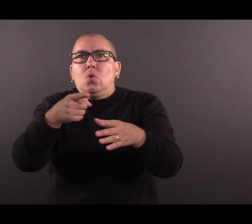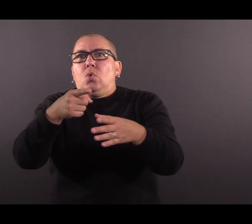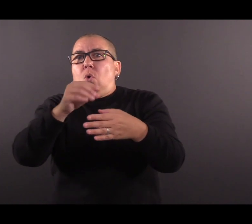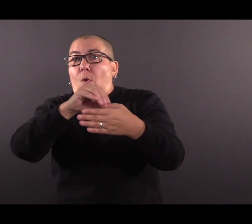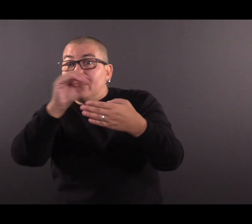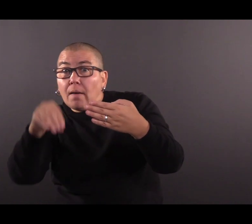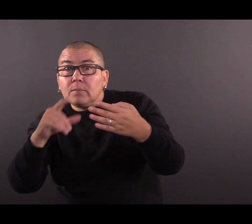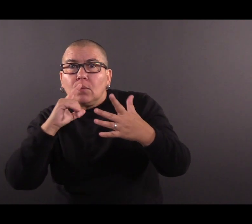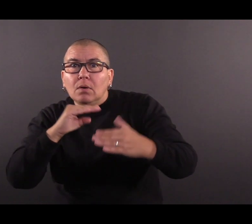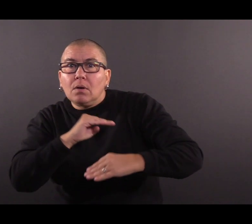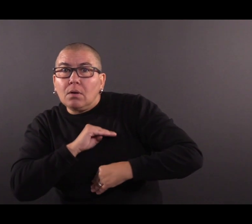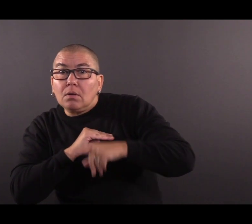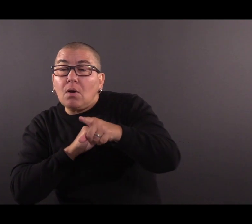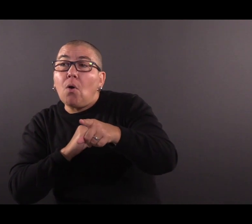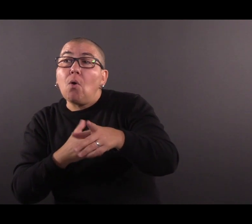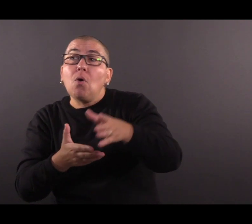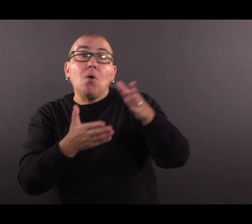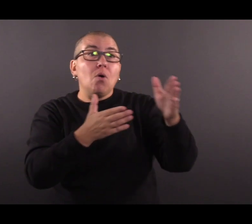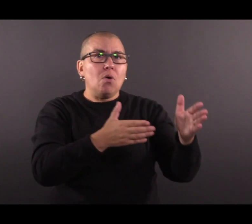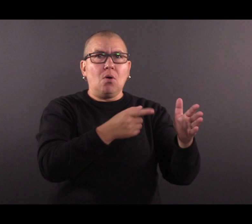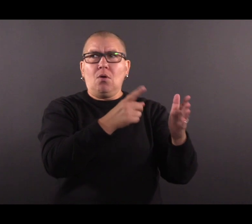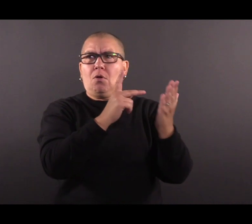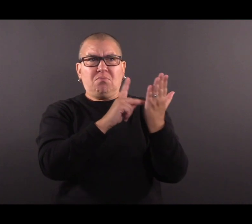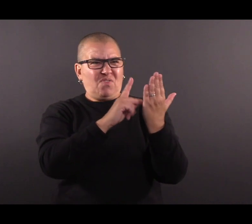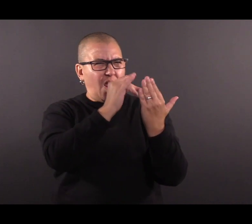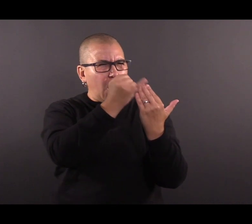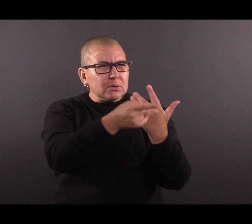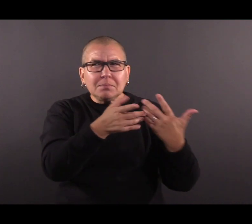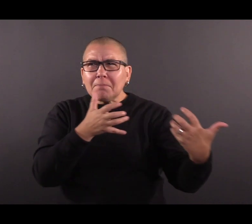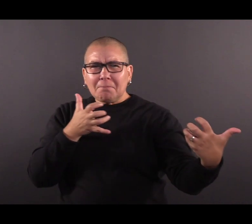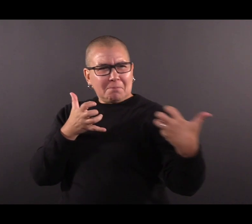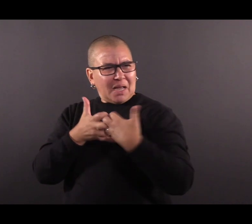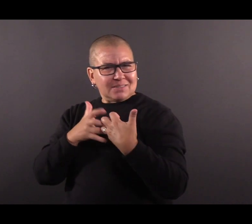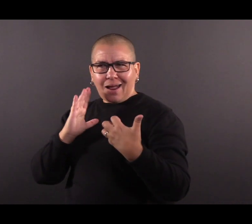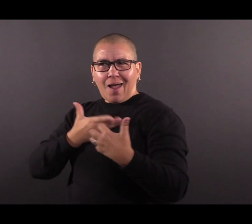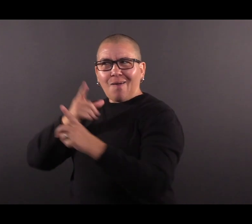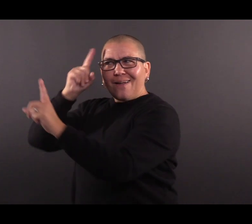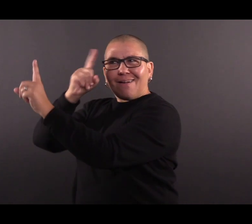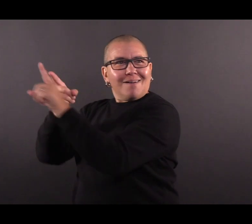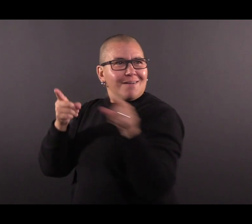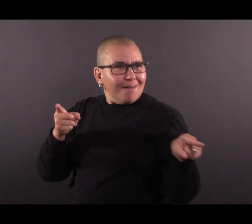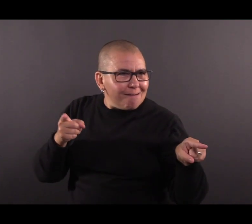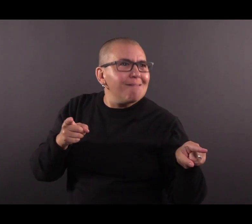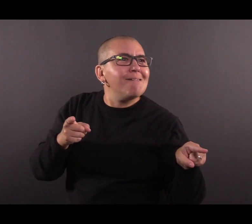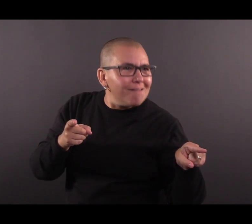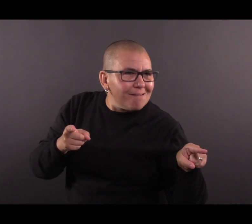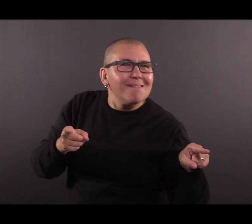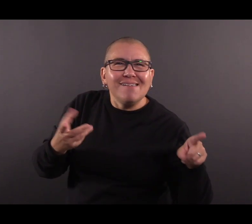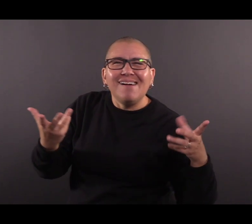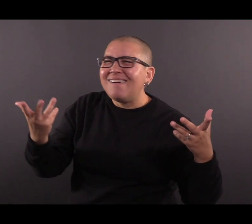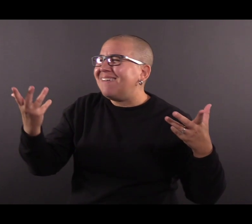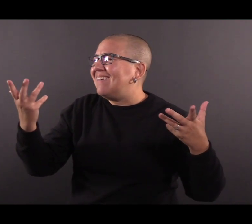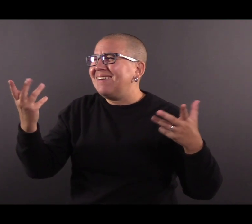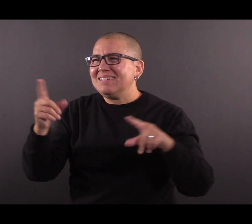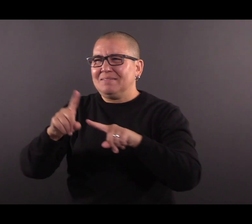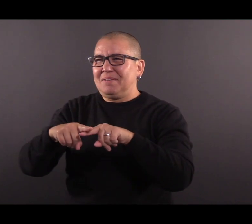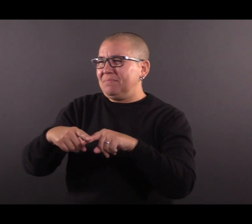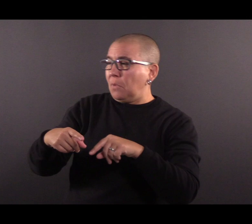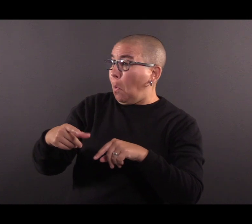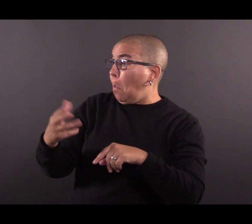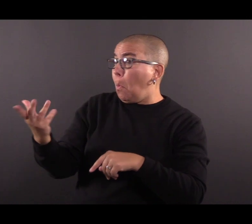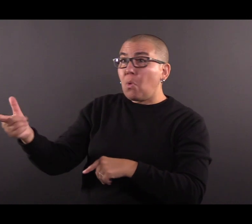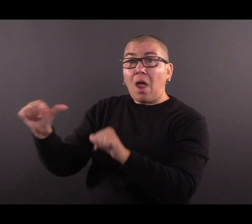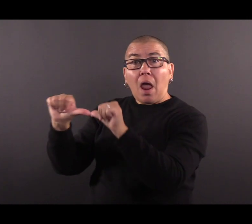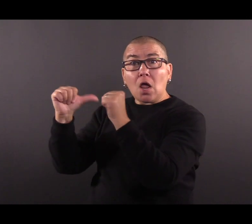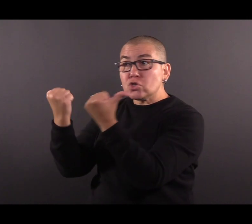needs, if the project aligns with HUD and the COC's funding priorities, if the provider has the capacity to